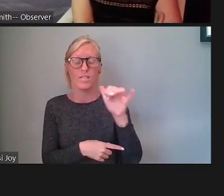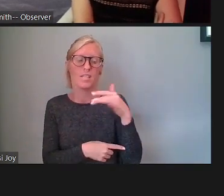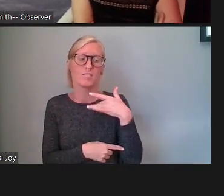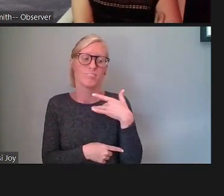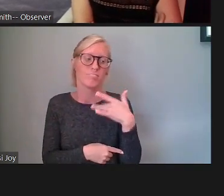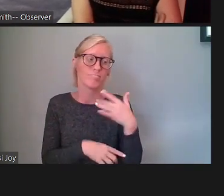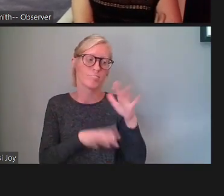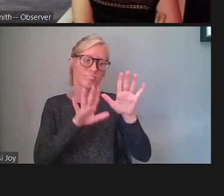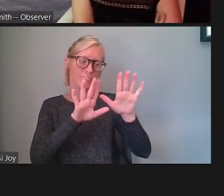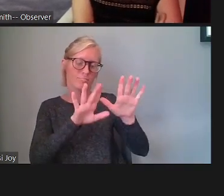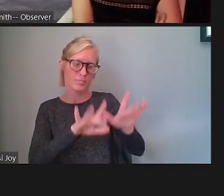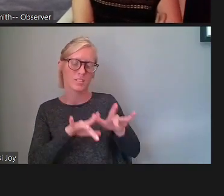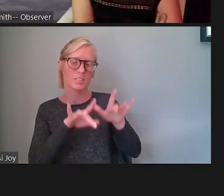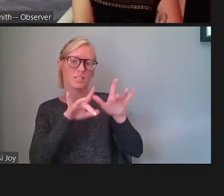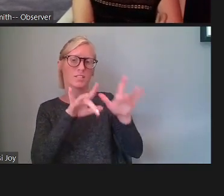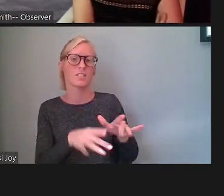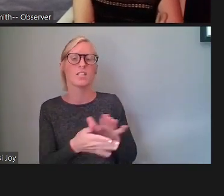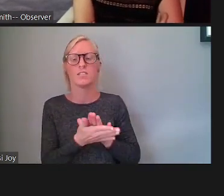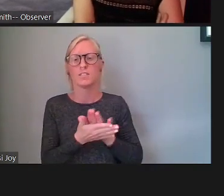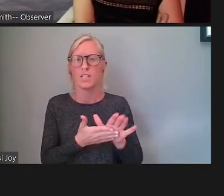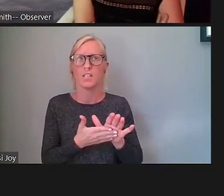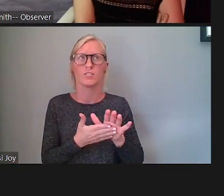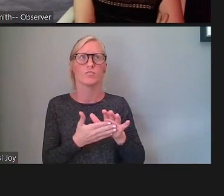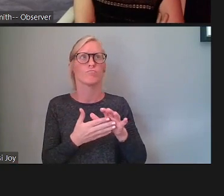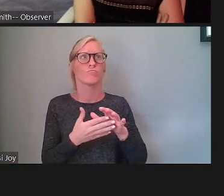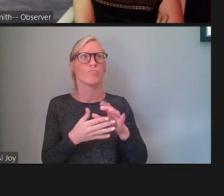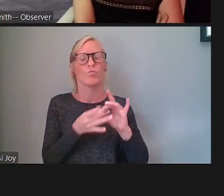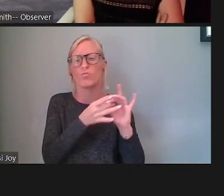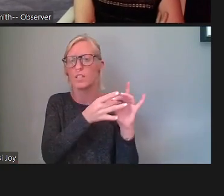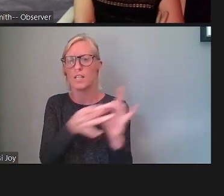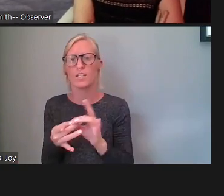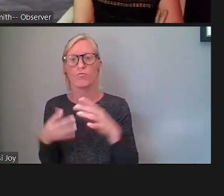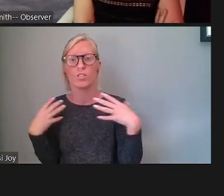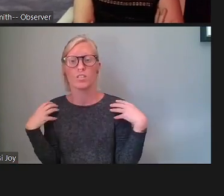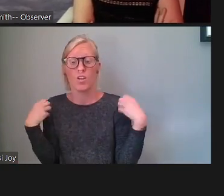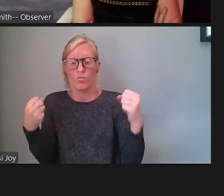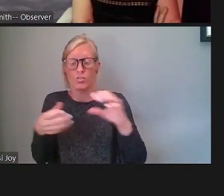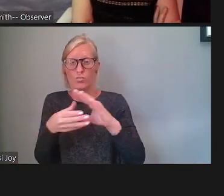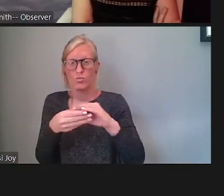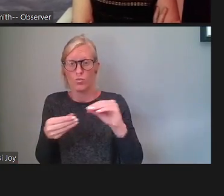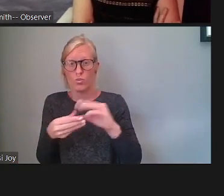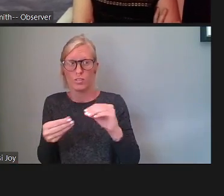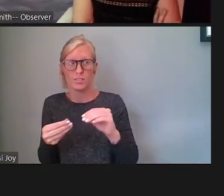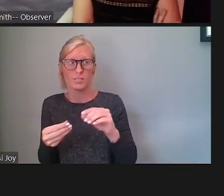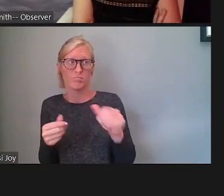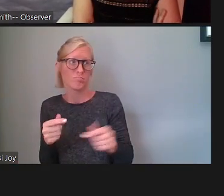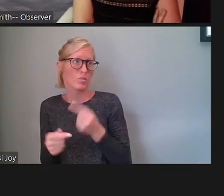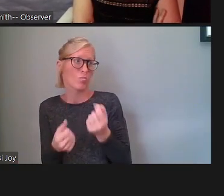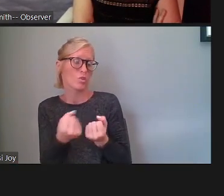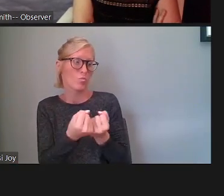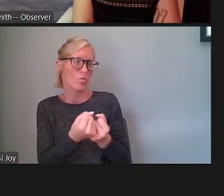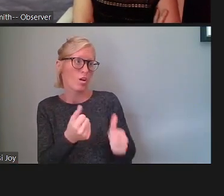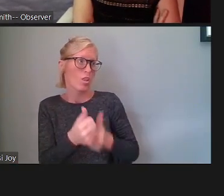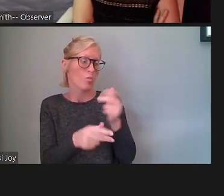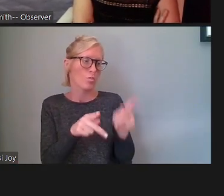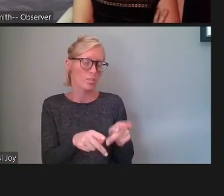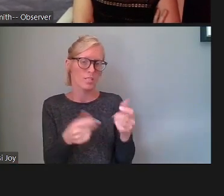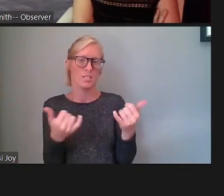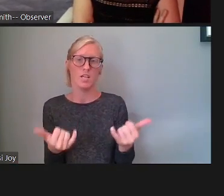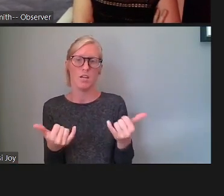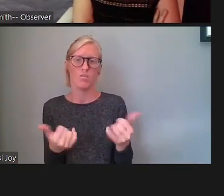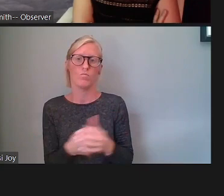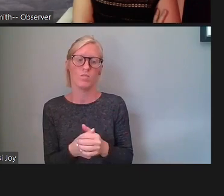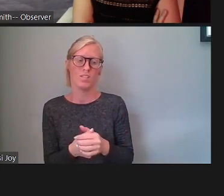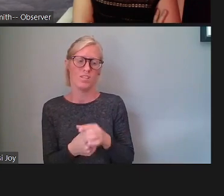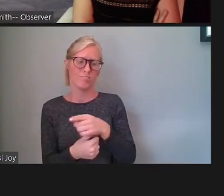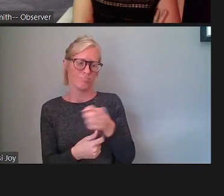around recovery, stories around people who've supported another person during this time. These can be